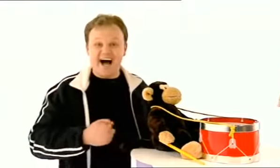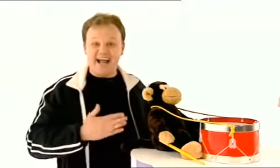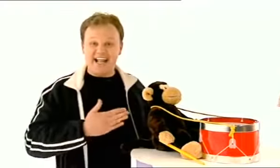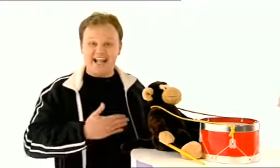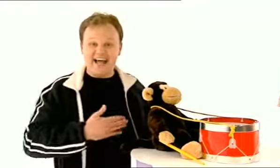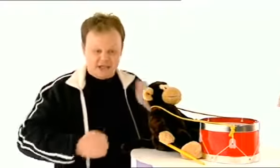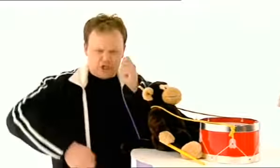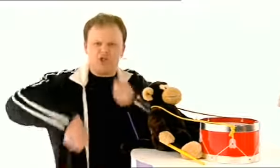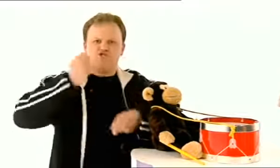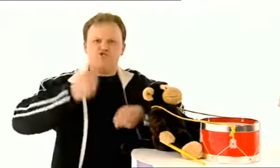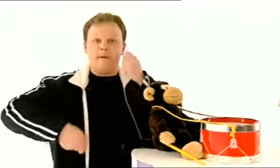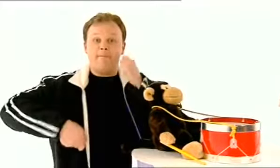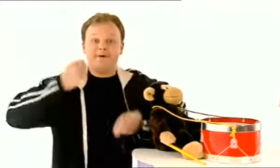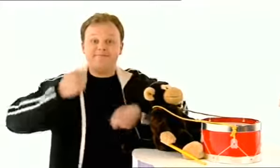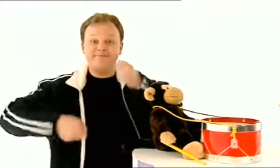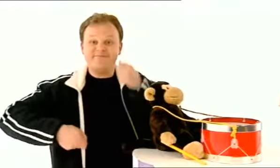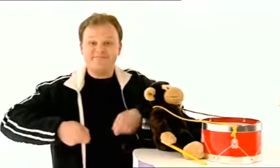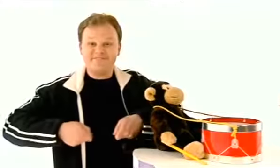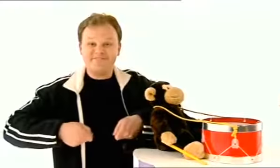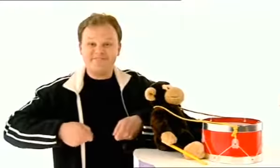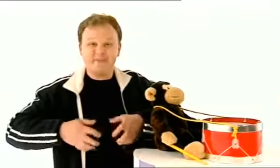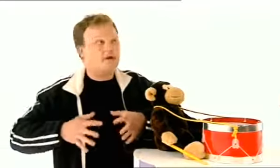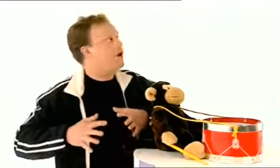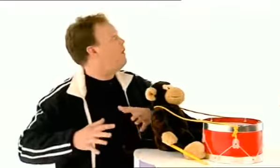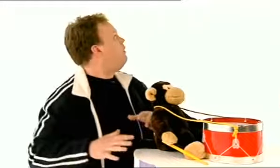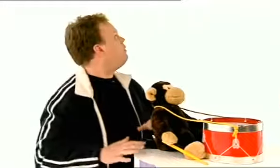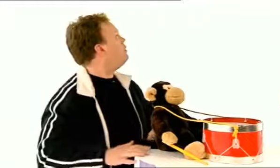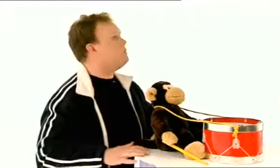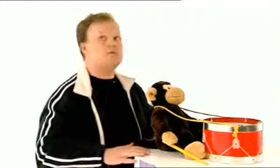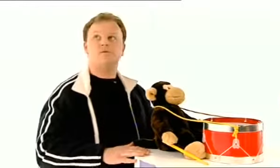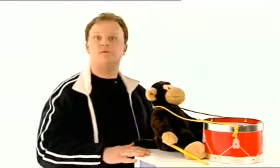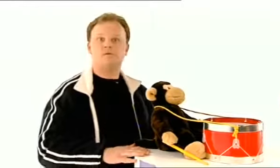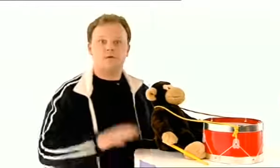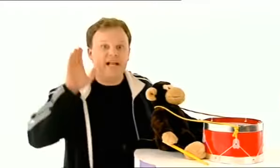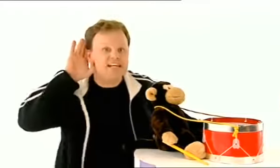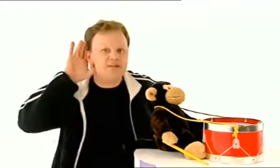I like the drum. Oh, listen.